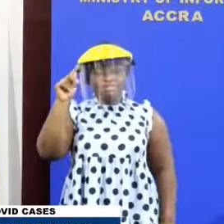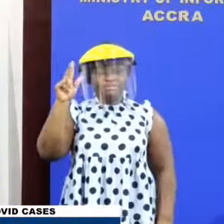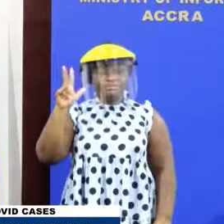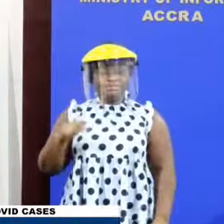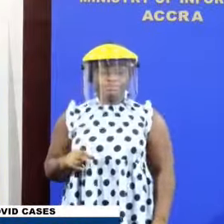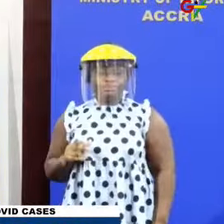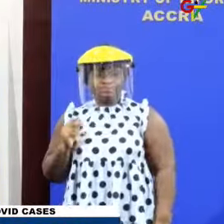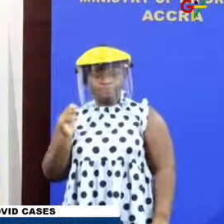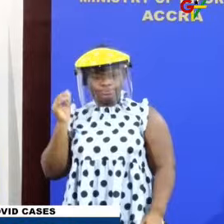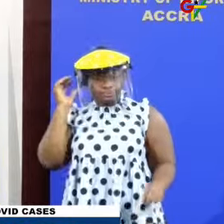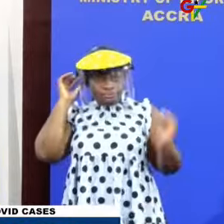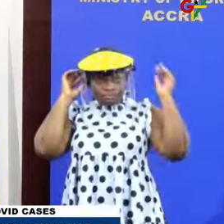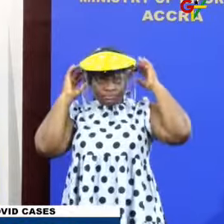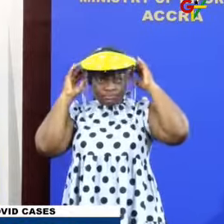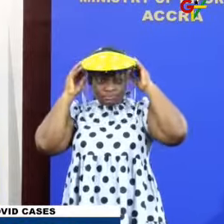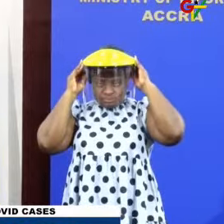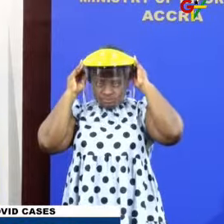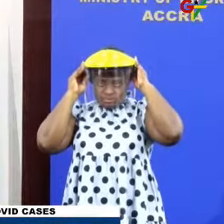question.